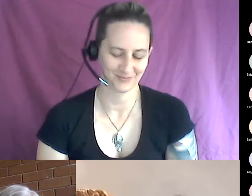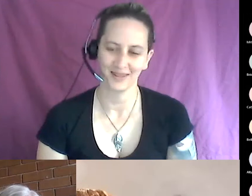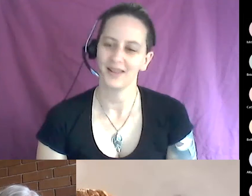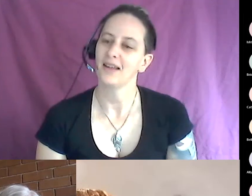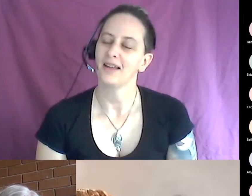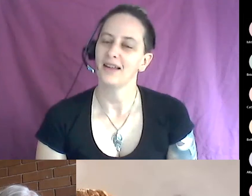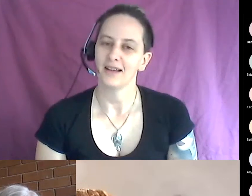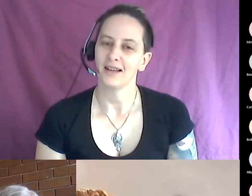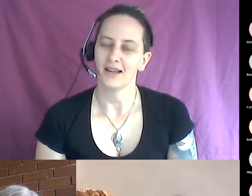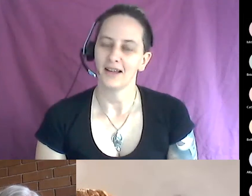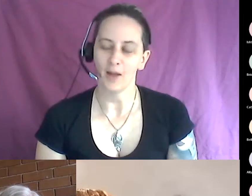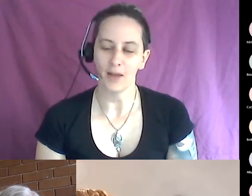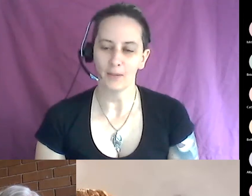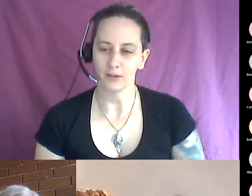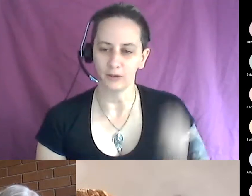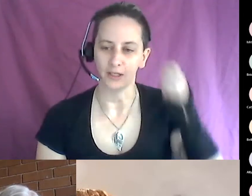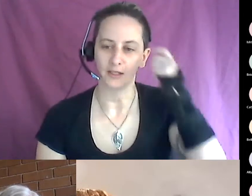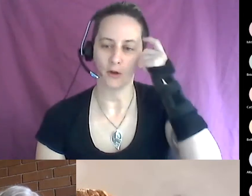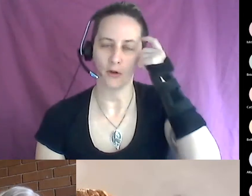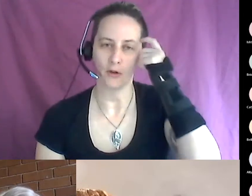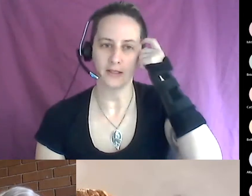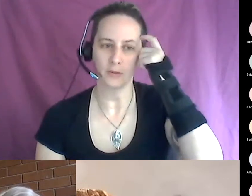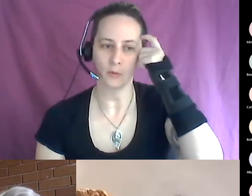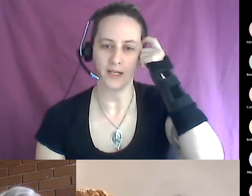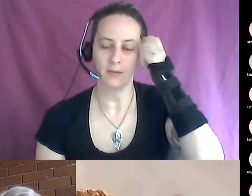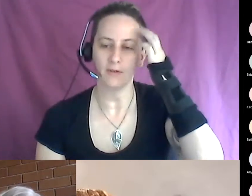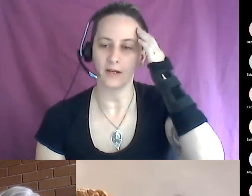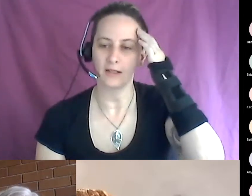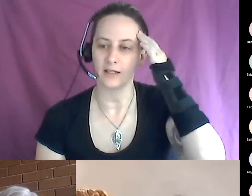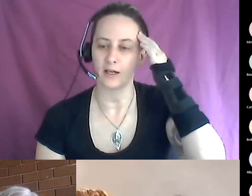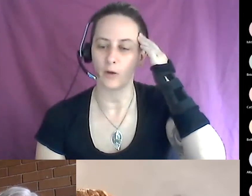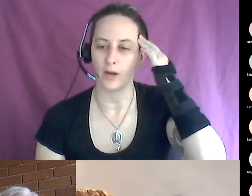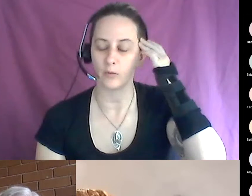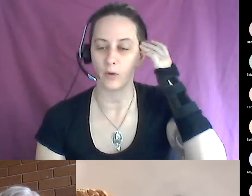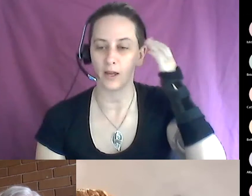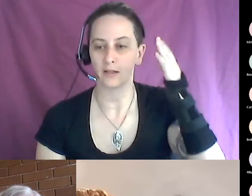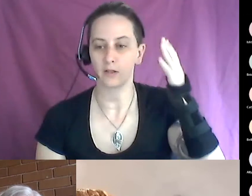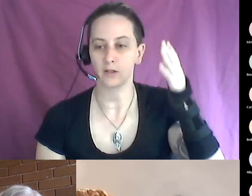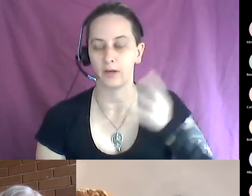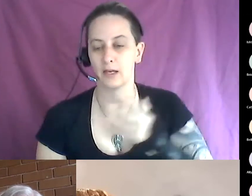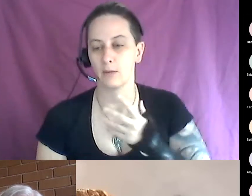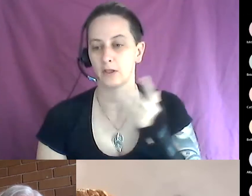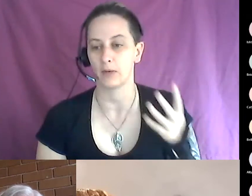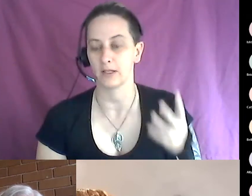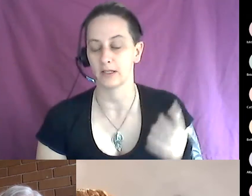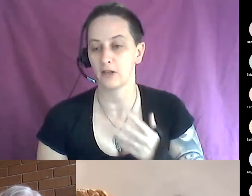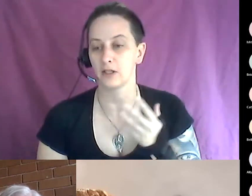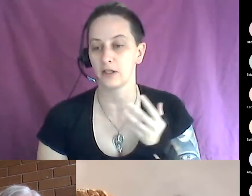to what I've just said? Absolutely. So we need to be very clear when we're doing keyword sign